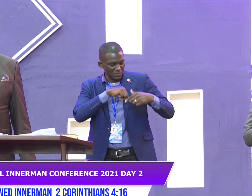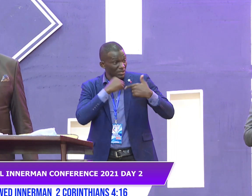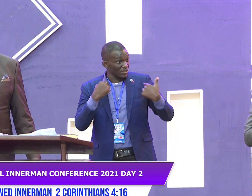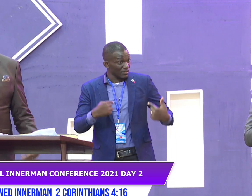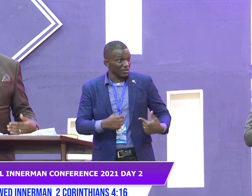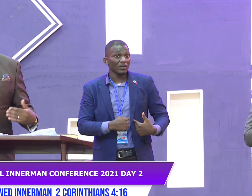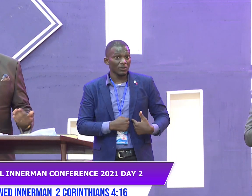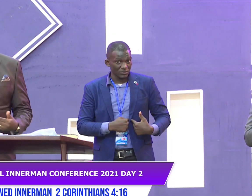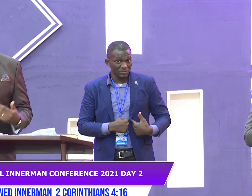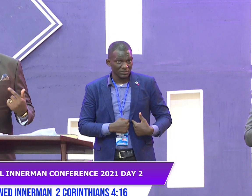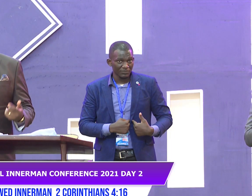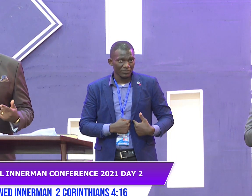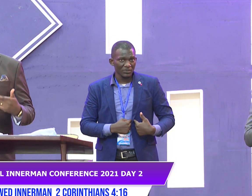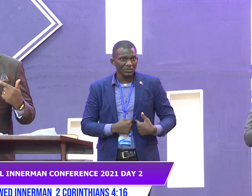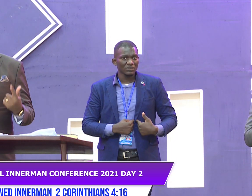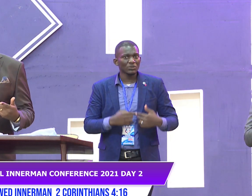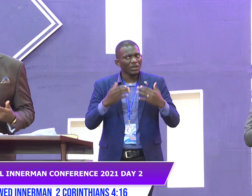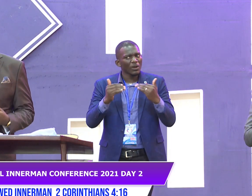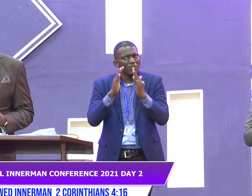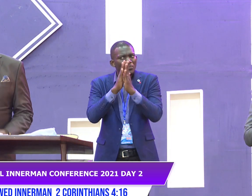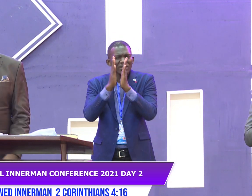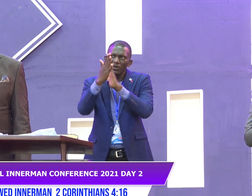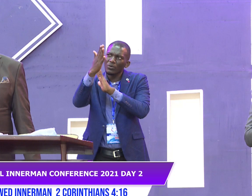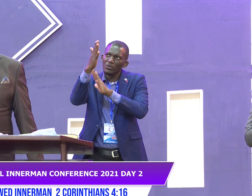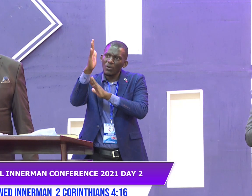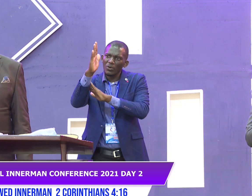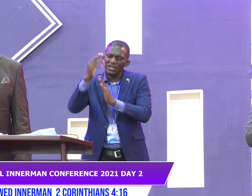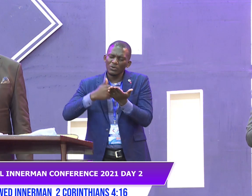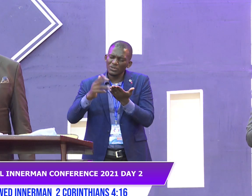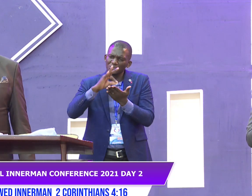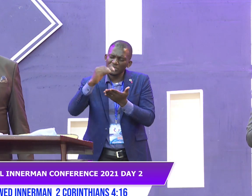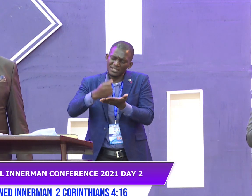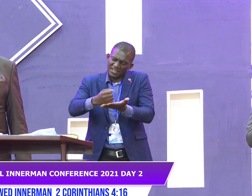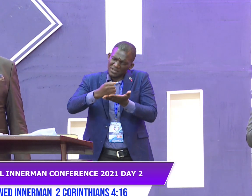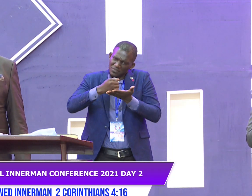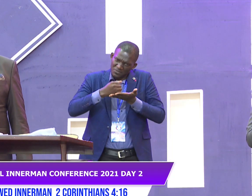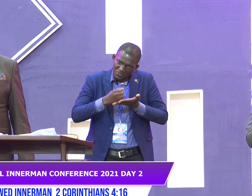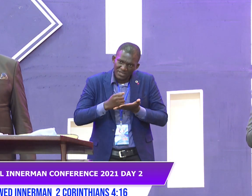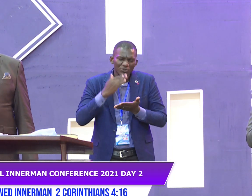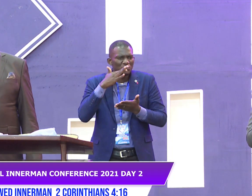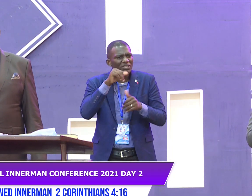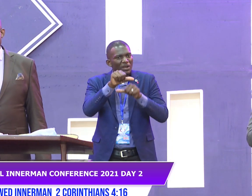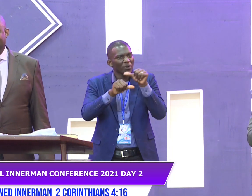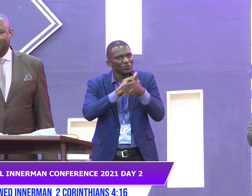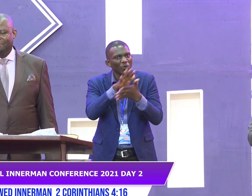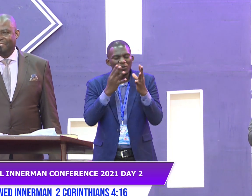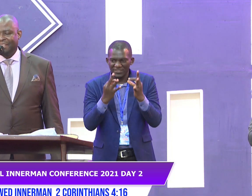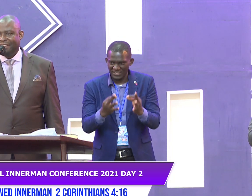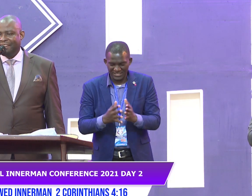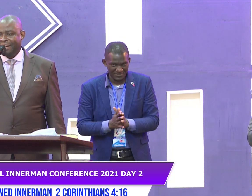How I pray the Holy Spirit will help me to talk about him. Kino kwe kusaba kwange nti omwoyo omutukuvu anyambe nsobole